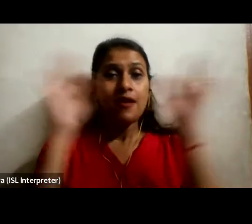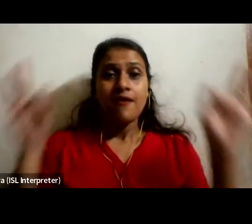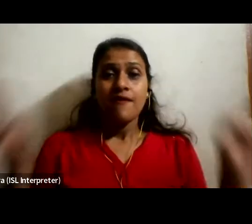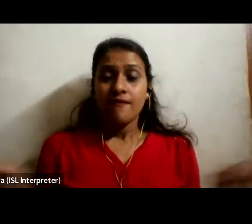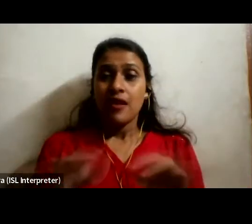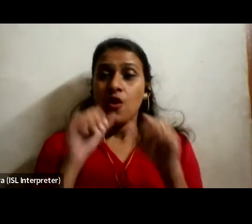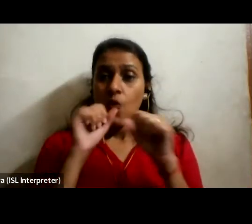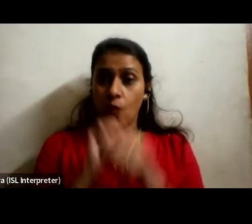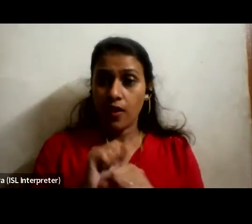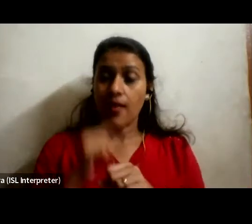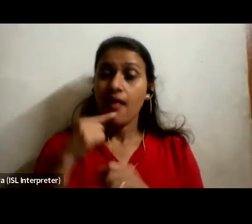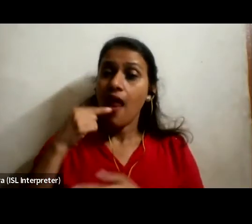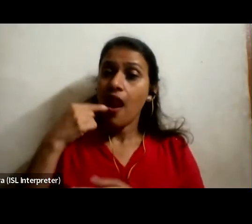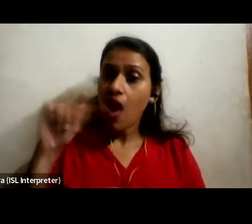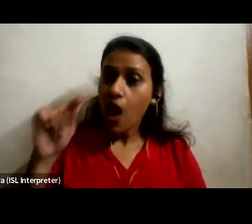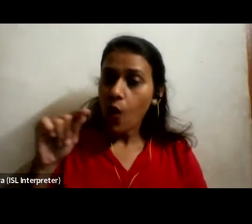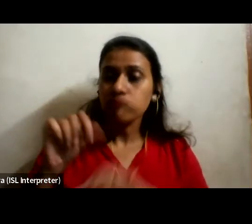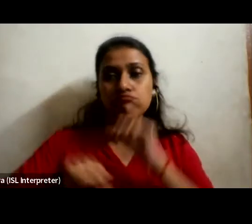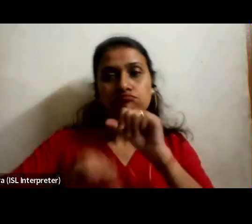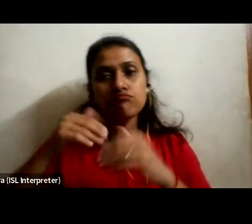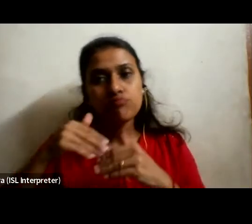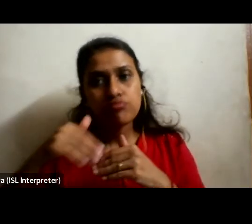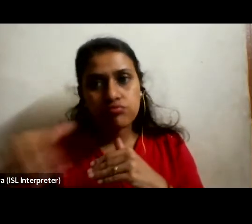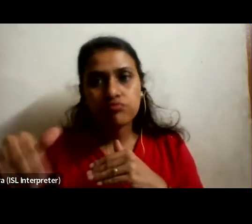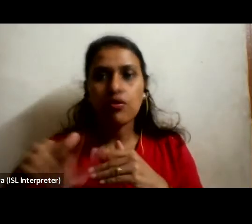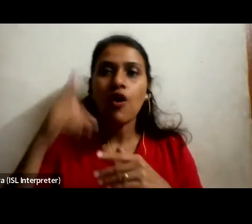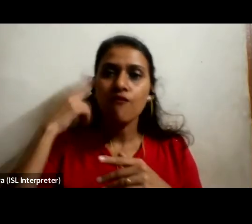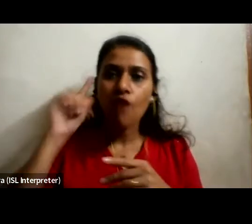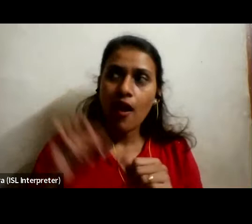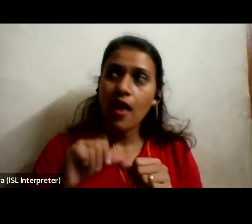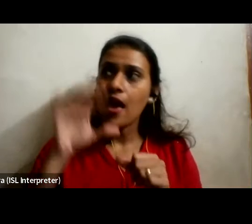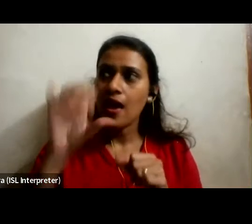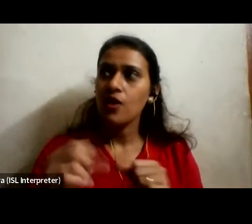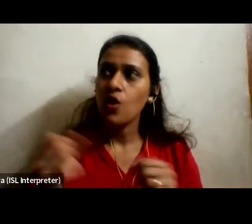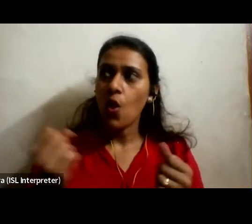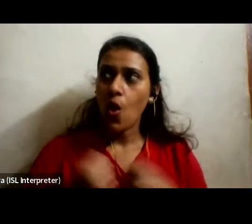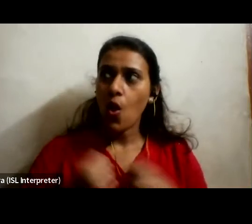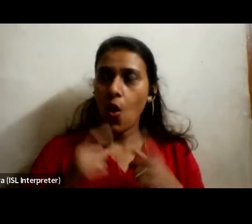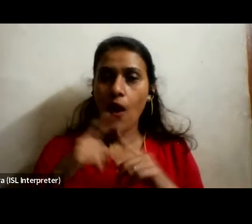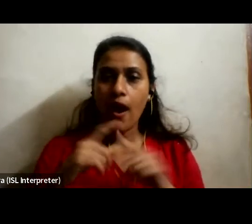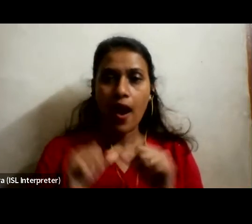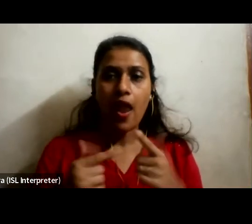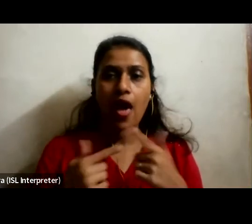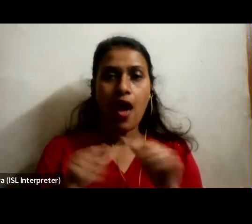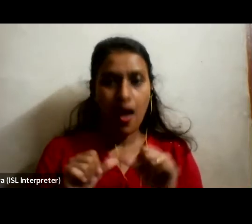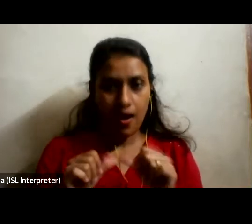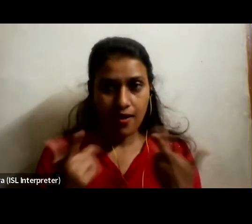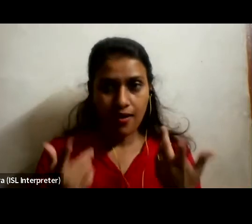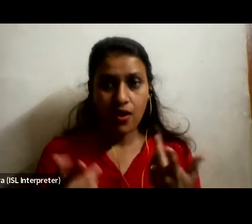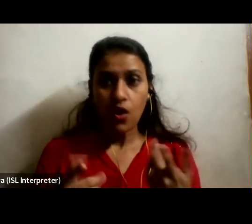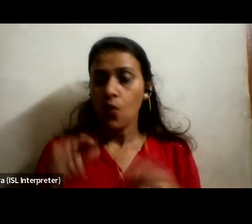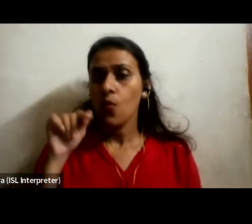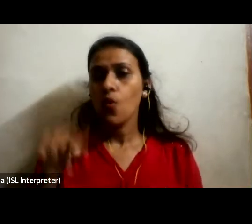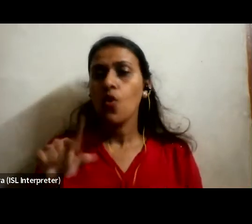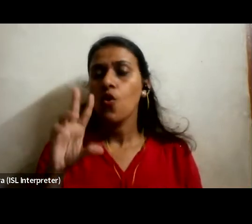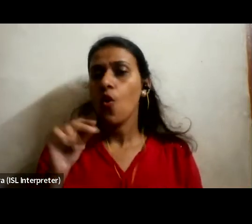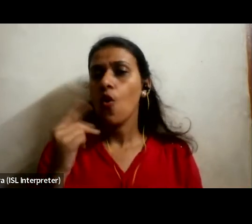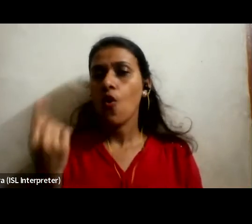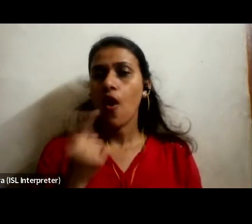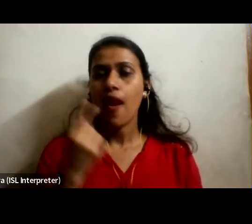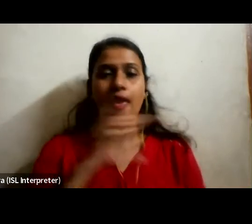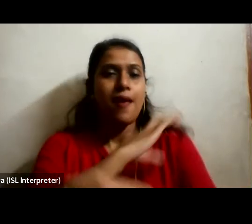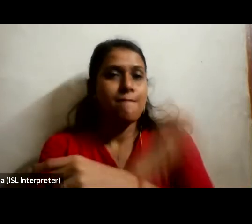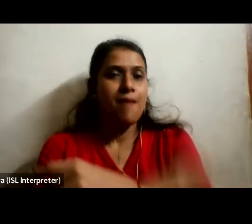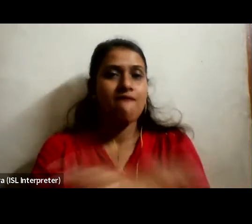which allows us to regulate or which allows us to access our own data, for example, under data protection laws, we are not only empowering